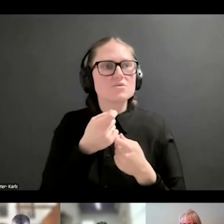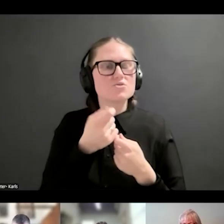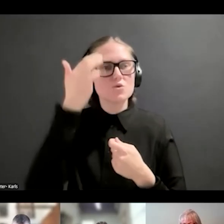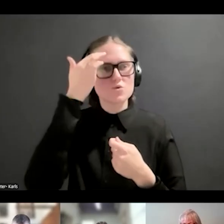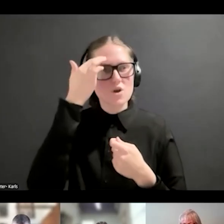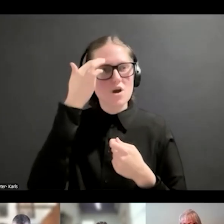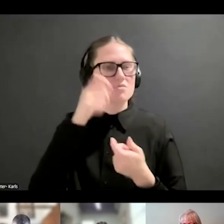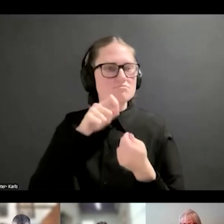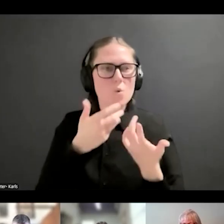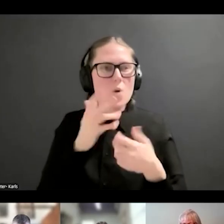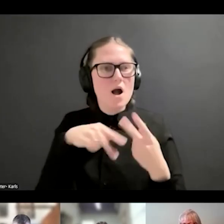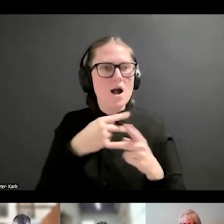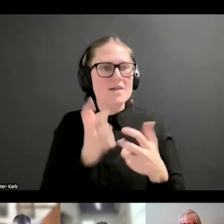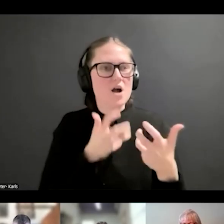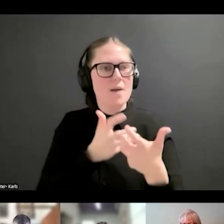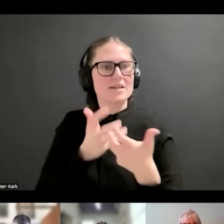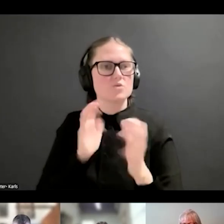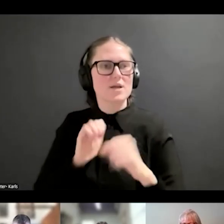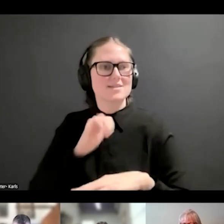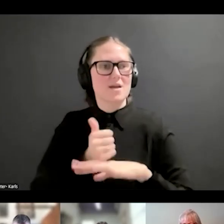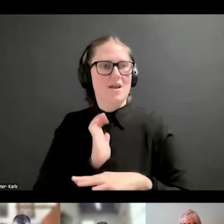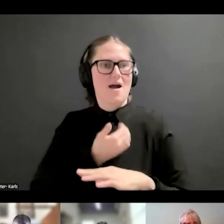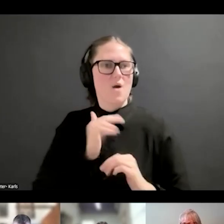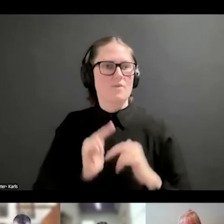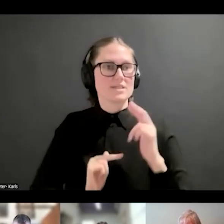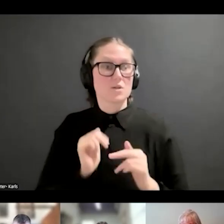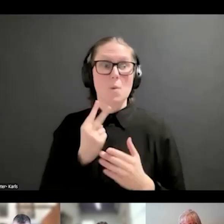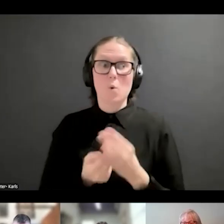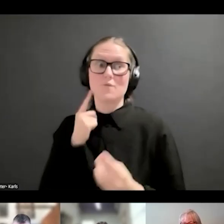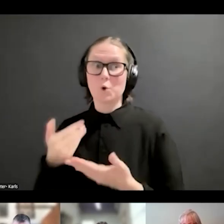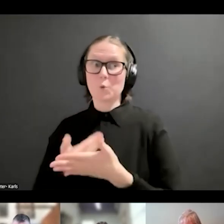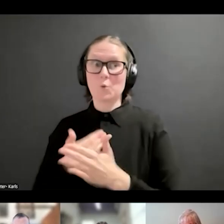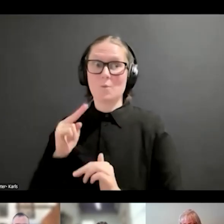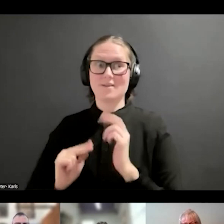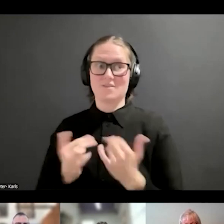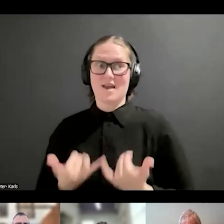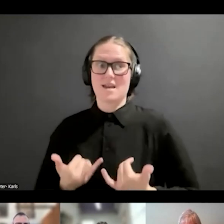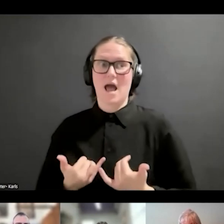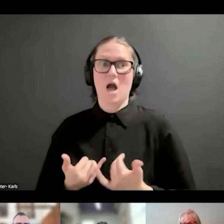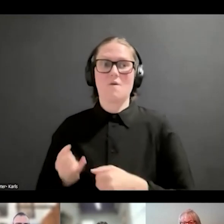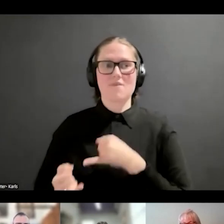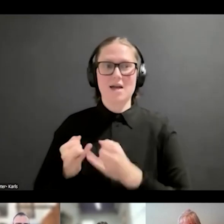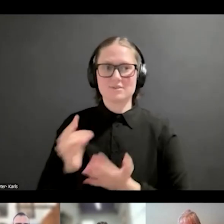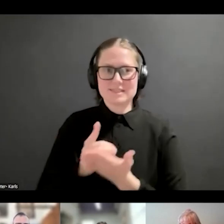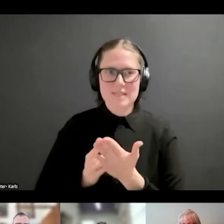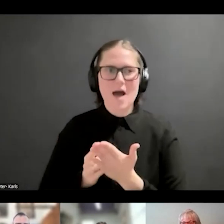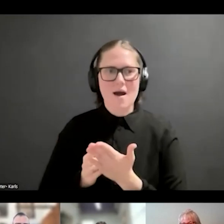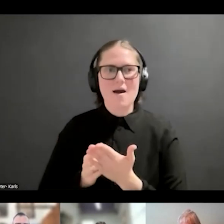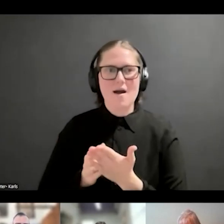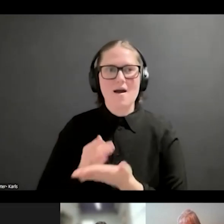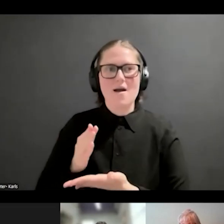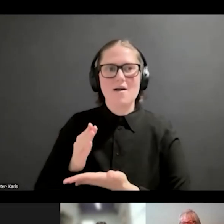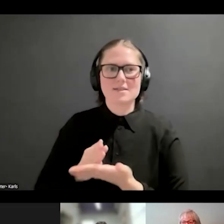accommodations we might be able to make in our facility, both in a new building that is still in the final design stages, and also